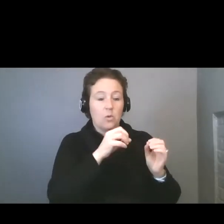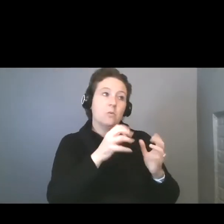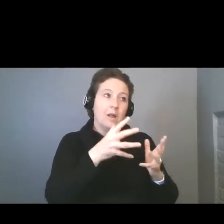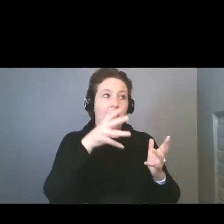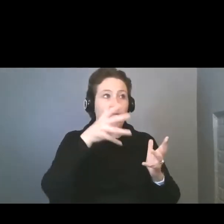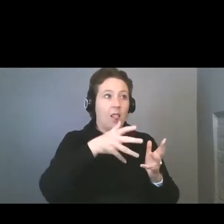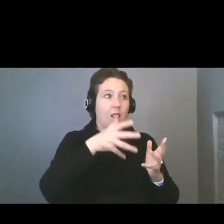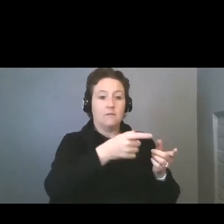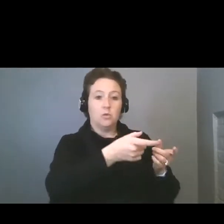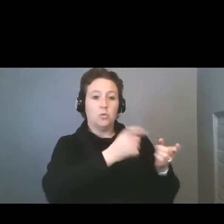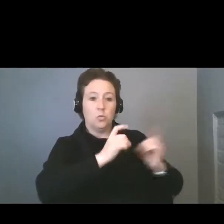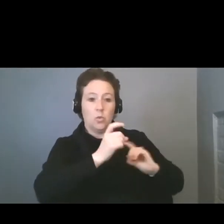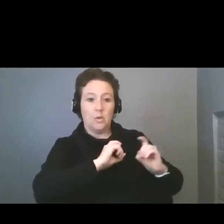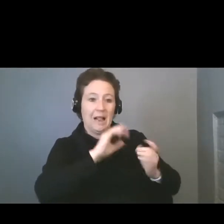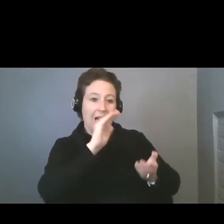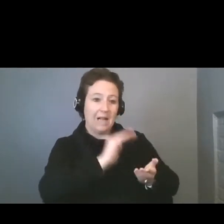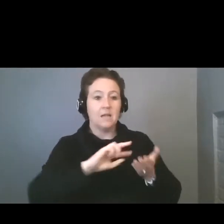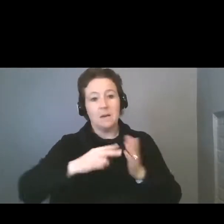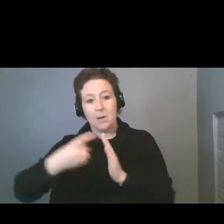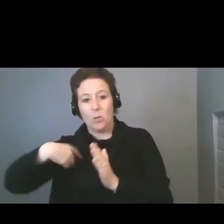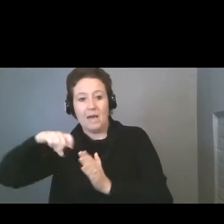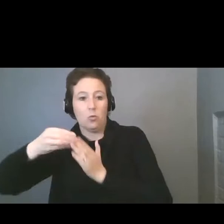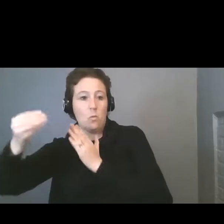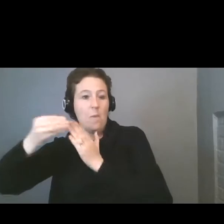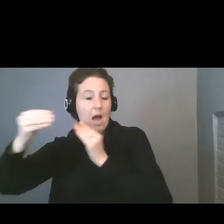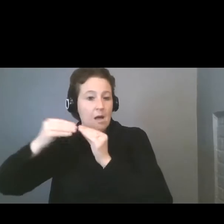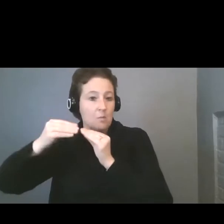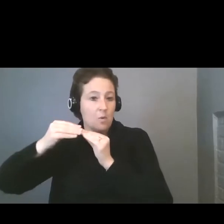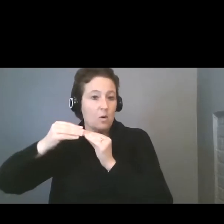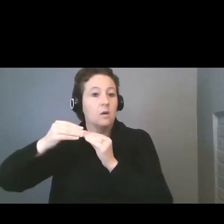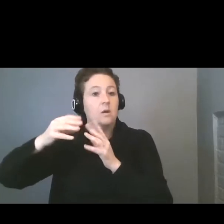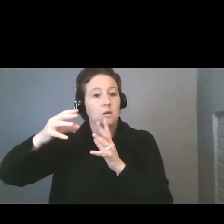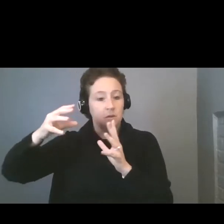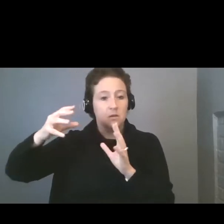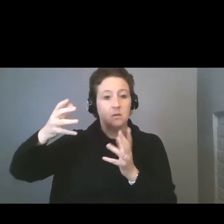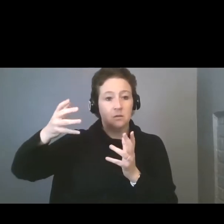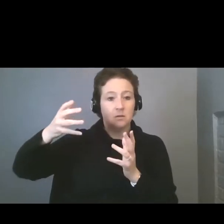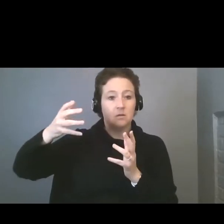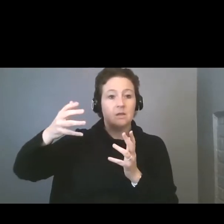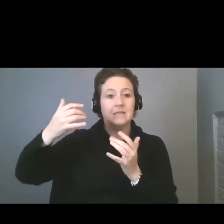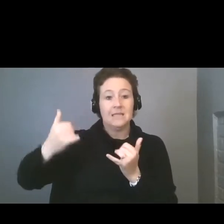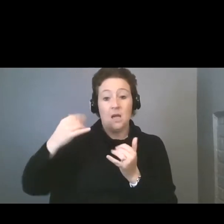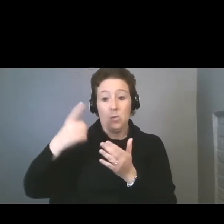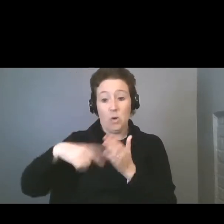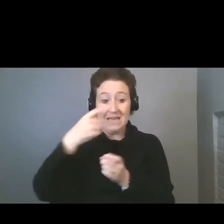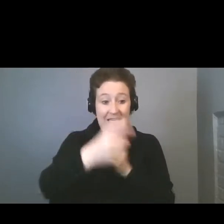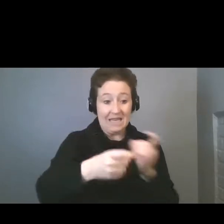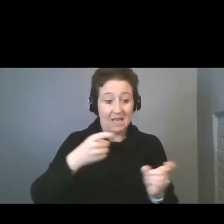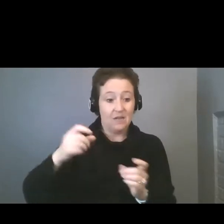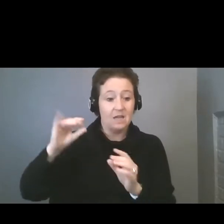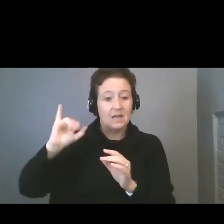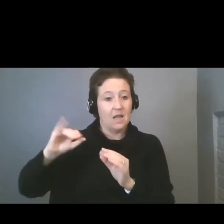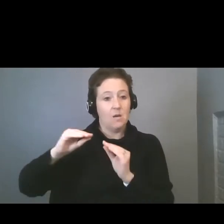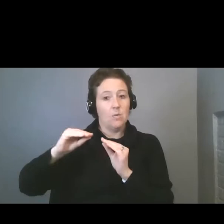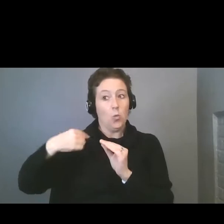to the food bank. So we've had to do more purchasing so a higher fraction of what we're distributing is now purchased food, which has increased